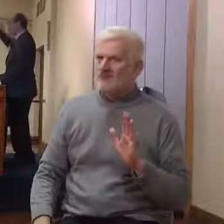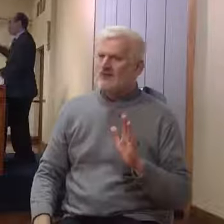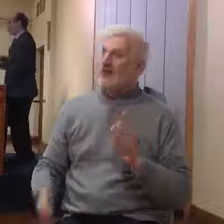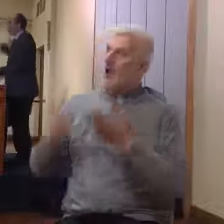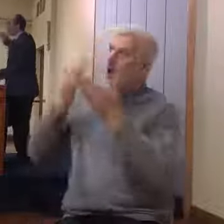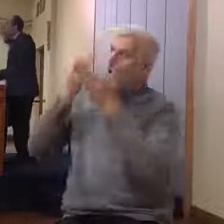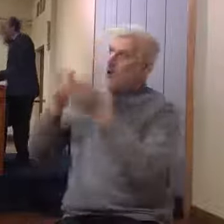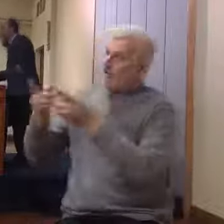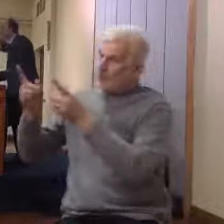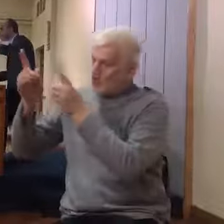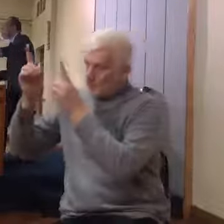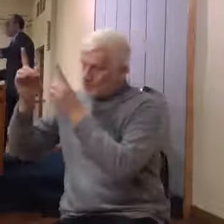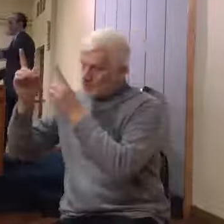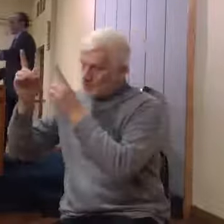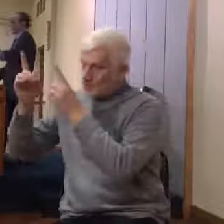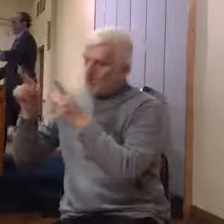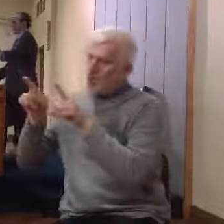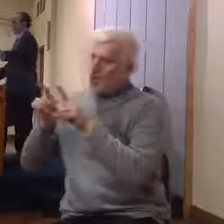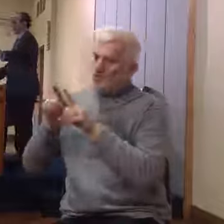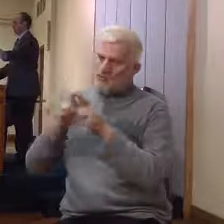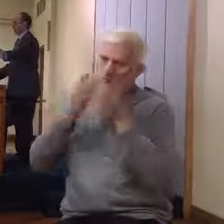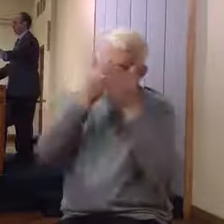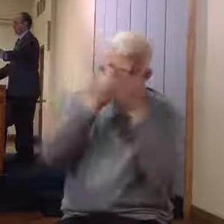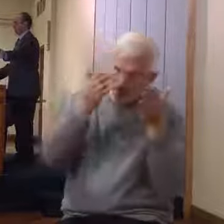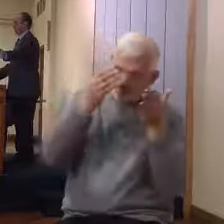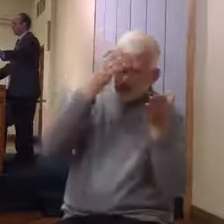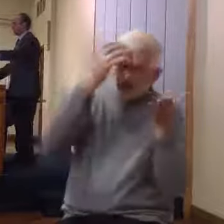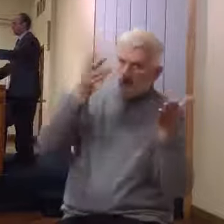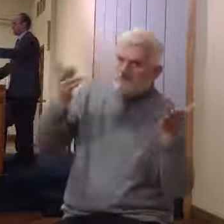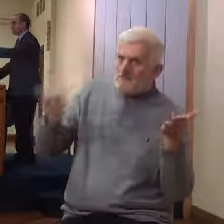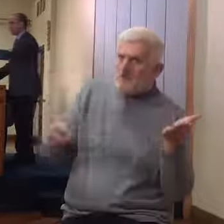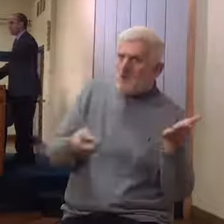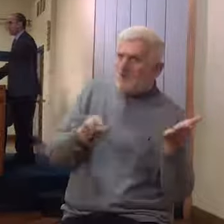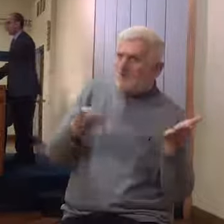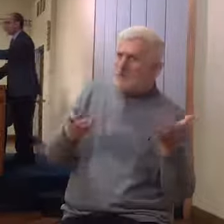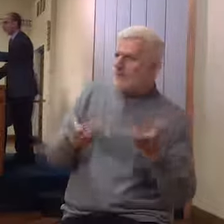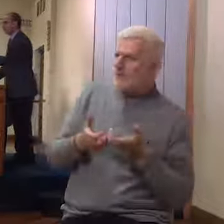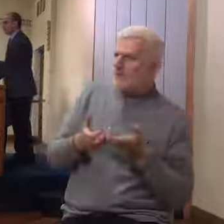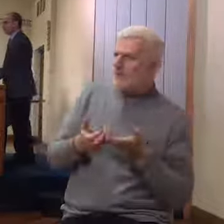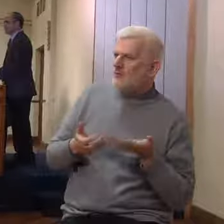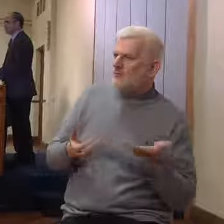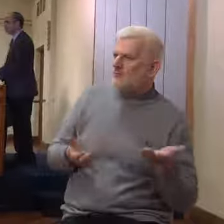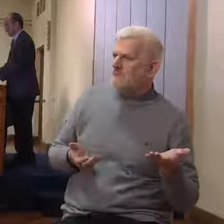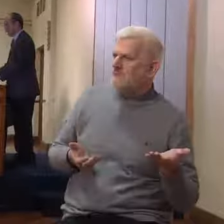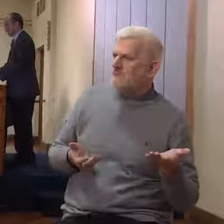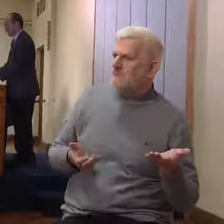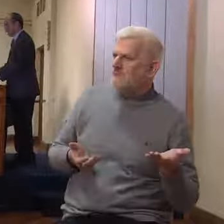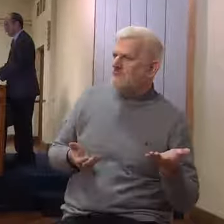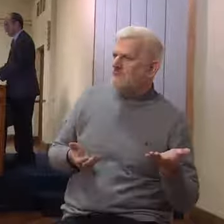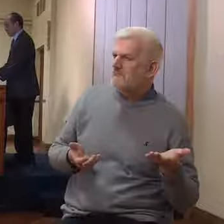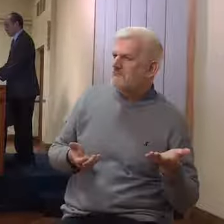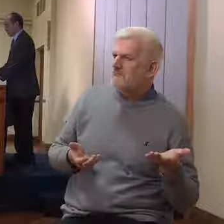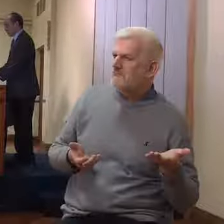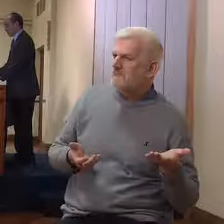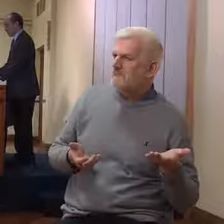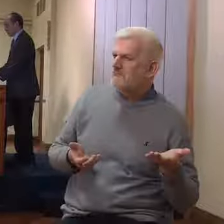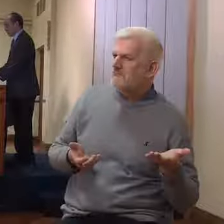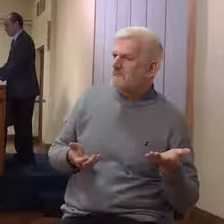God without dishonoring the king. And this is how we should behave as